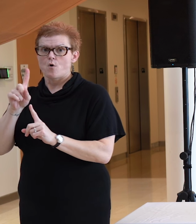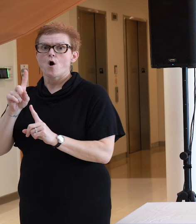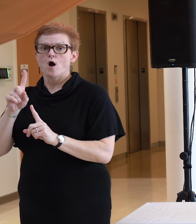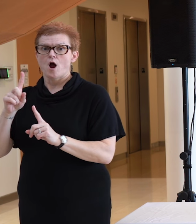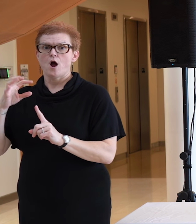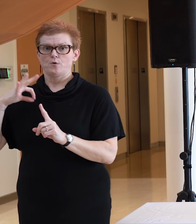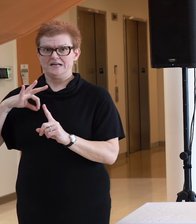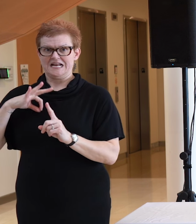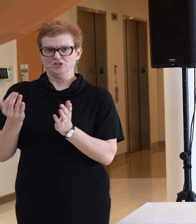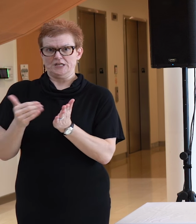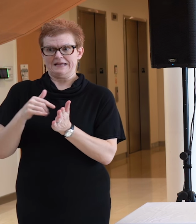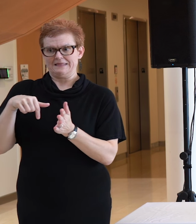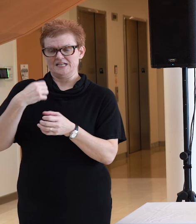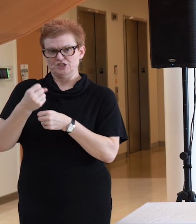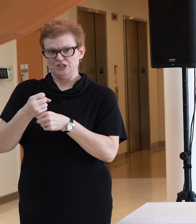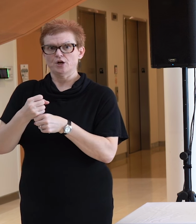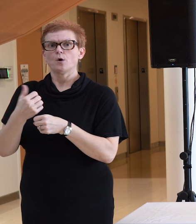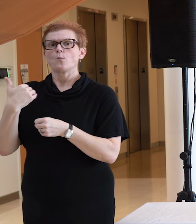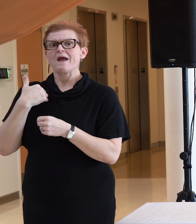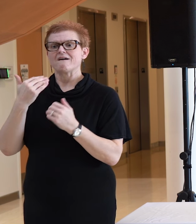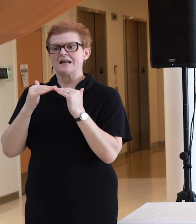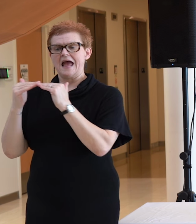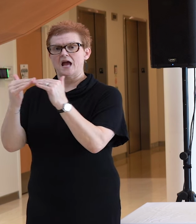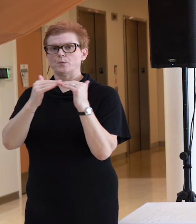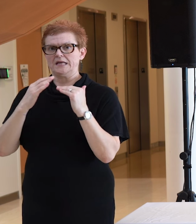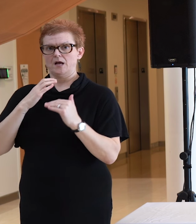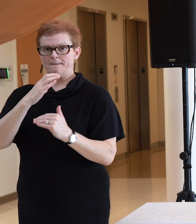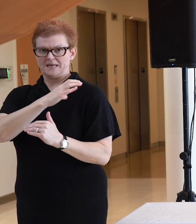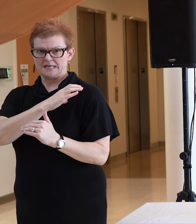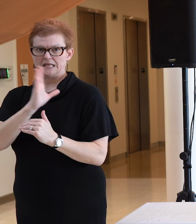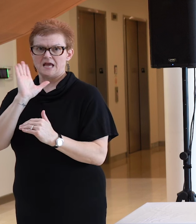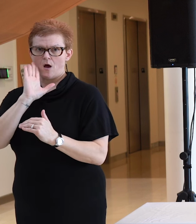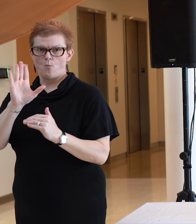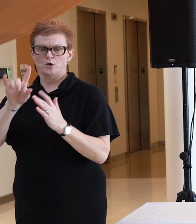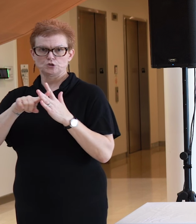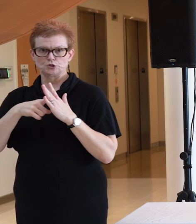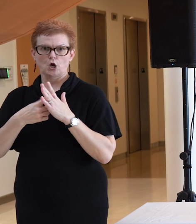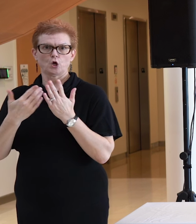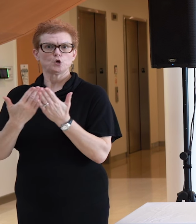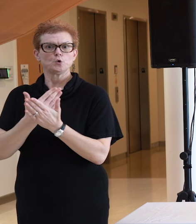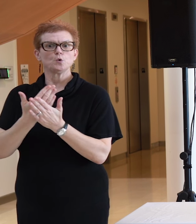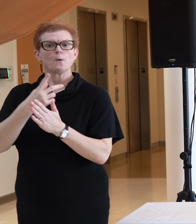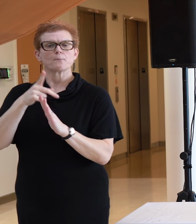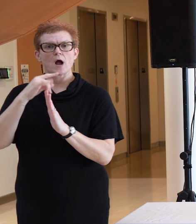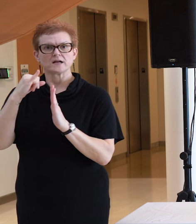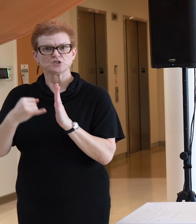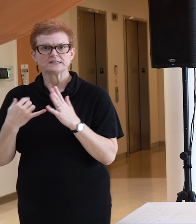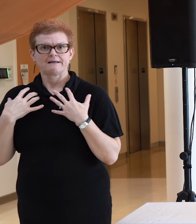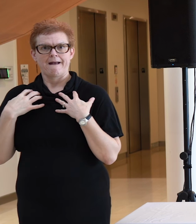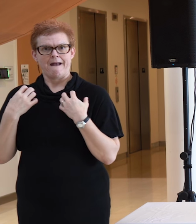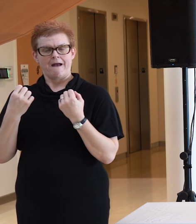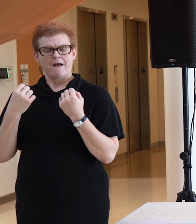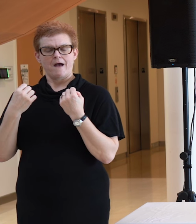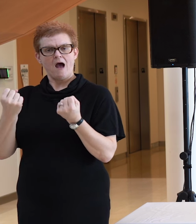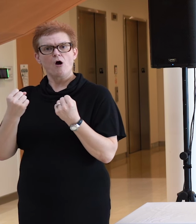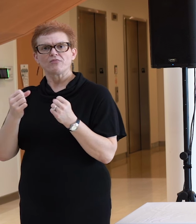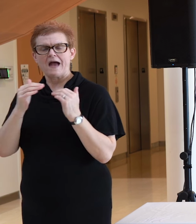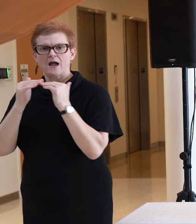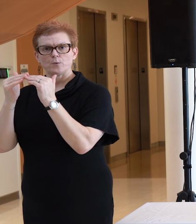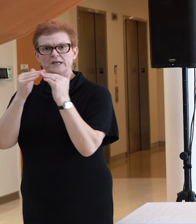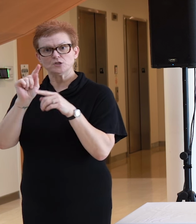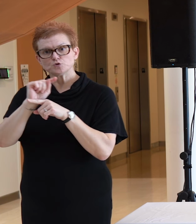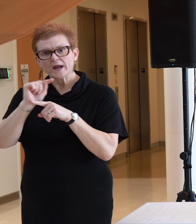newly revitalized Champion Equity Committee, which will roll out many new projects, including health equity trainings, a health equity framework for integrating